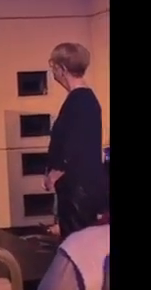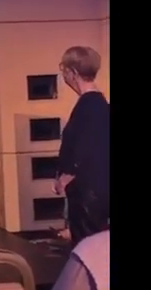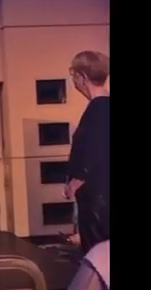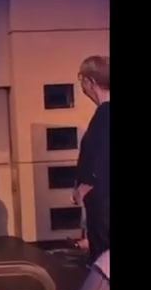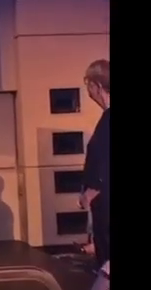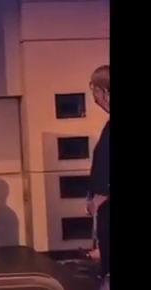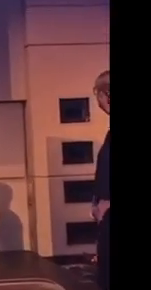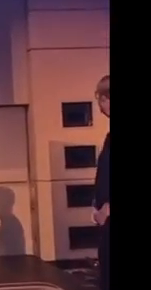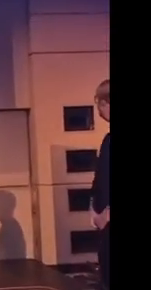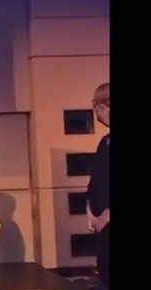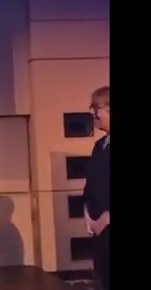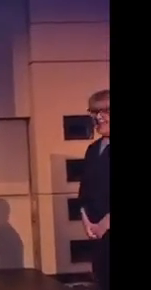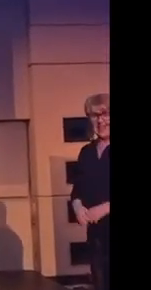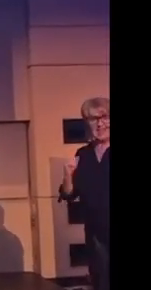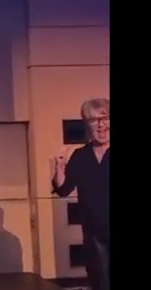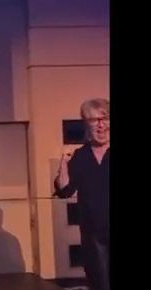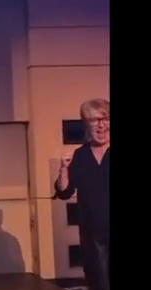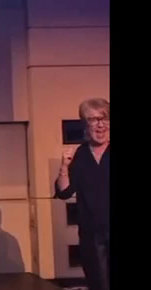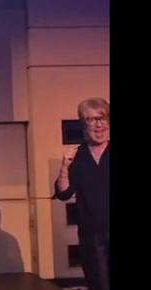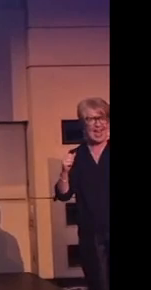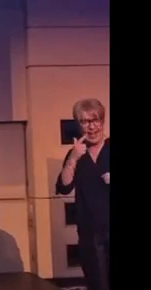Yeah, you